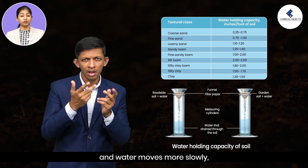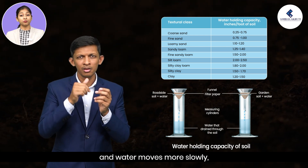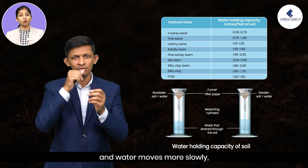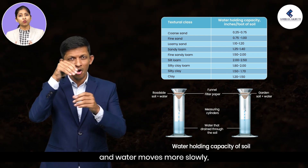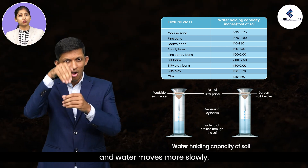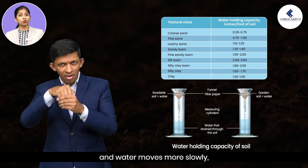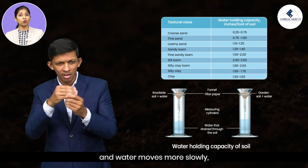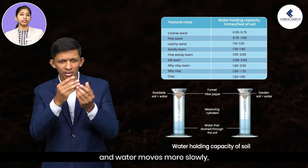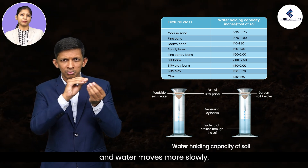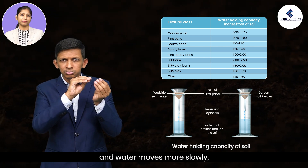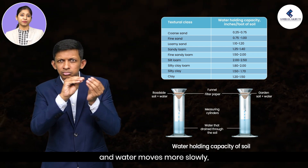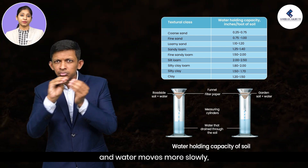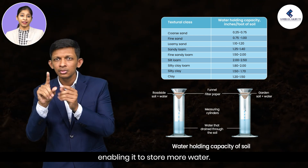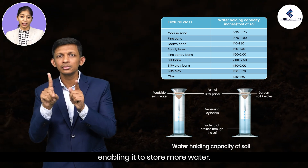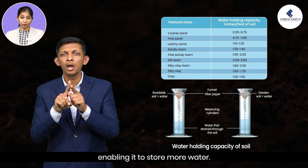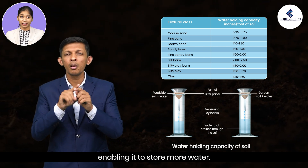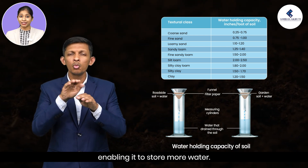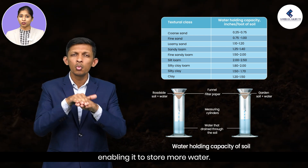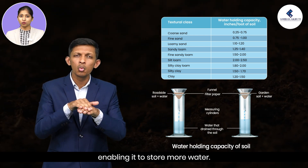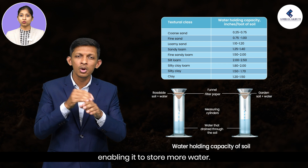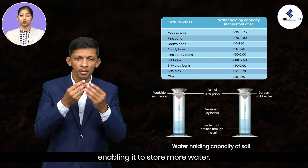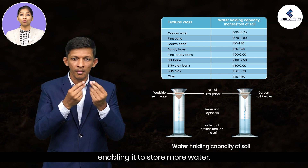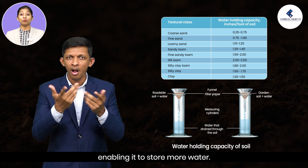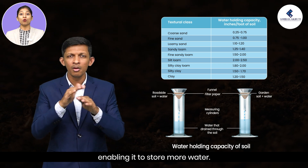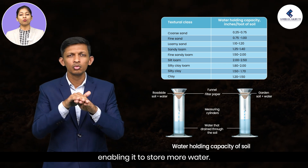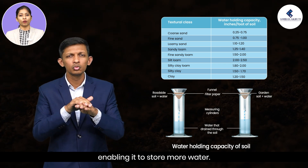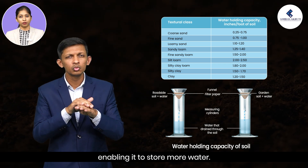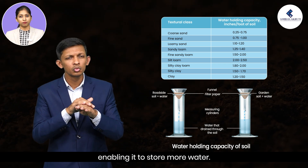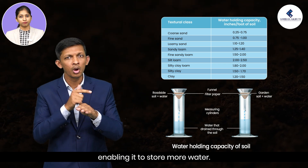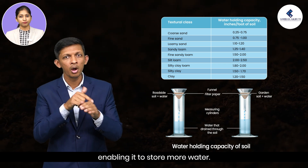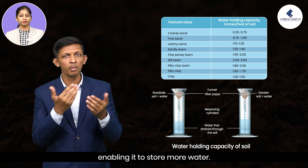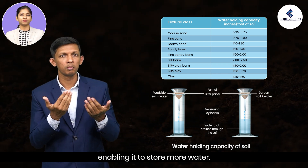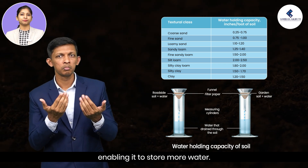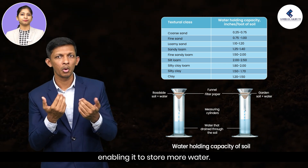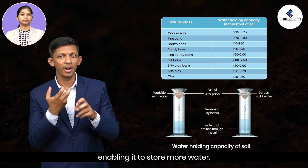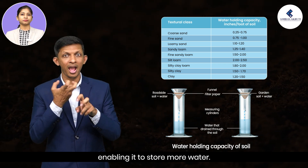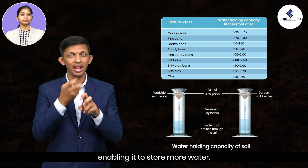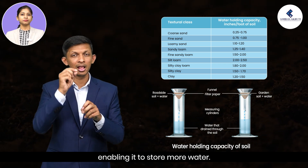water moves more slowly, enabling it to store more water.